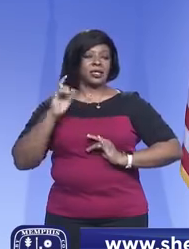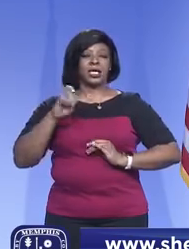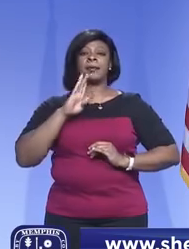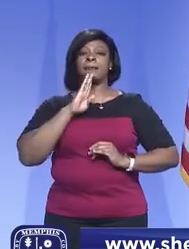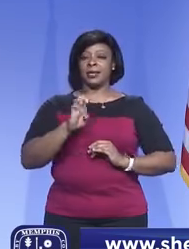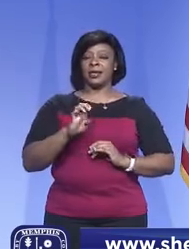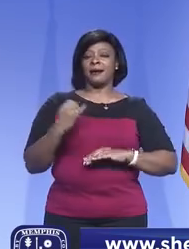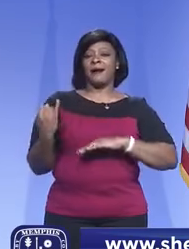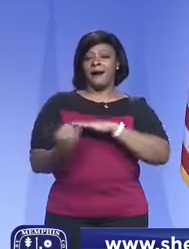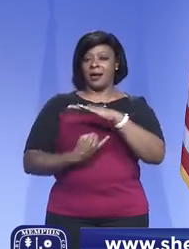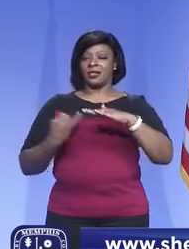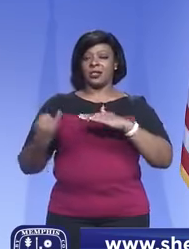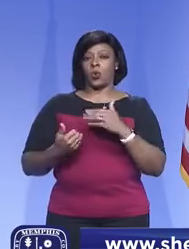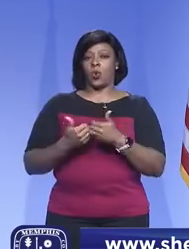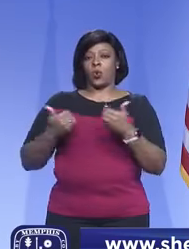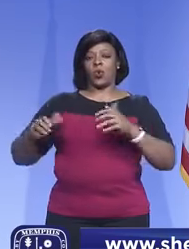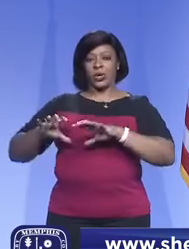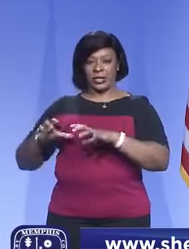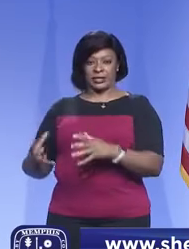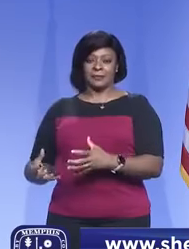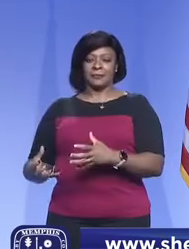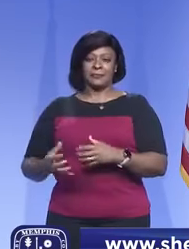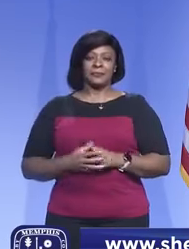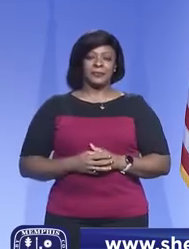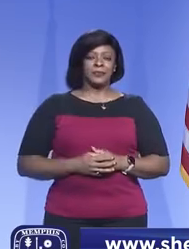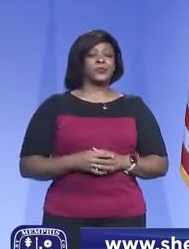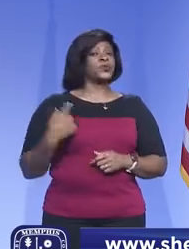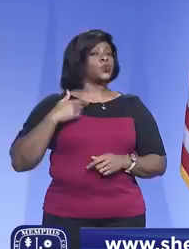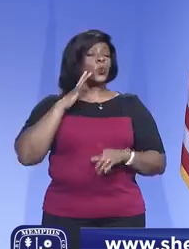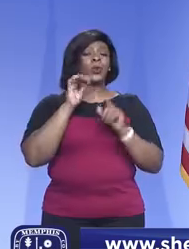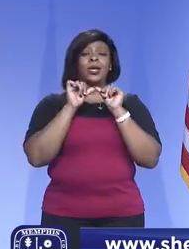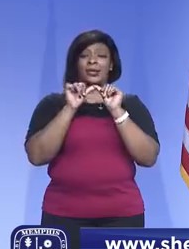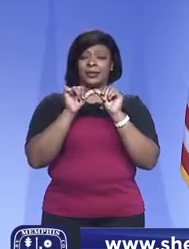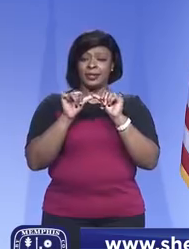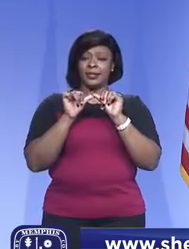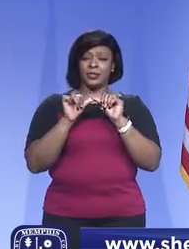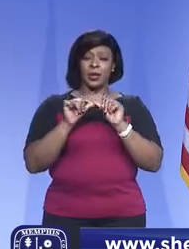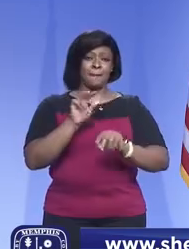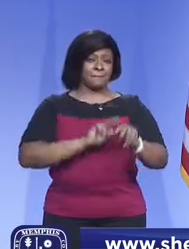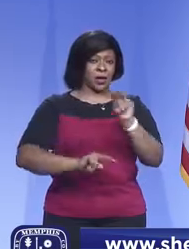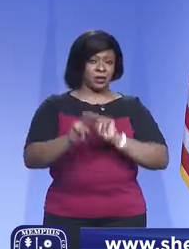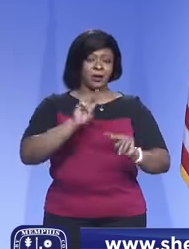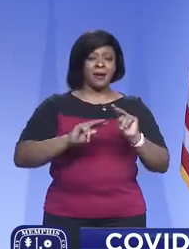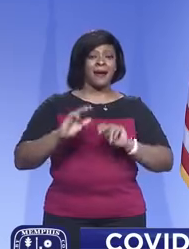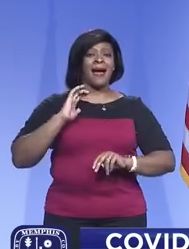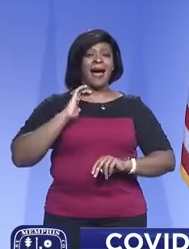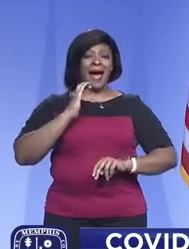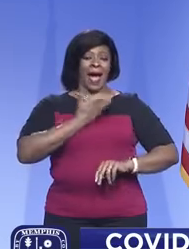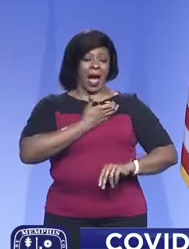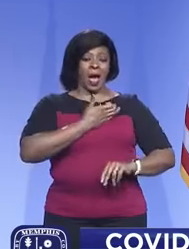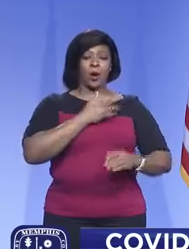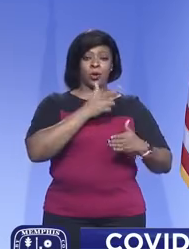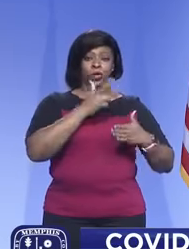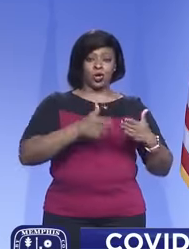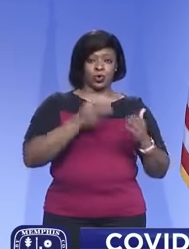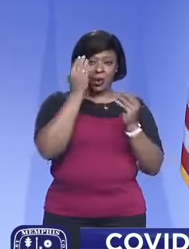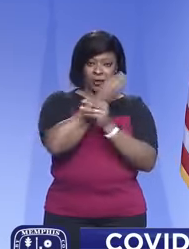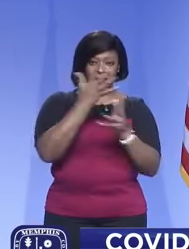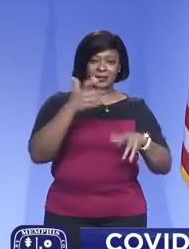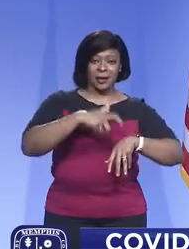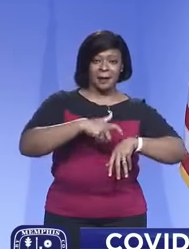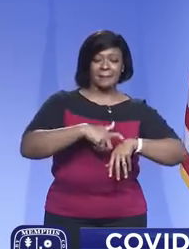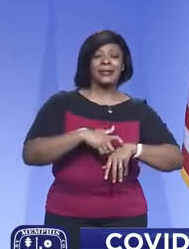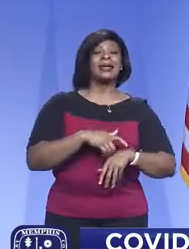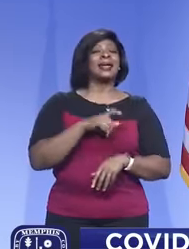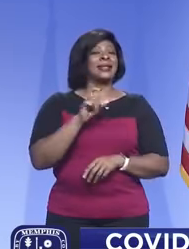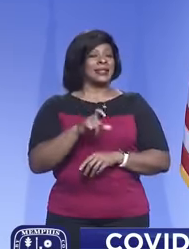be isolated or quarantined. We will continue to monitor our turnaround times and, as